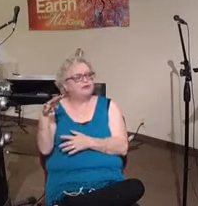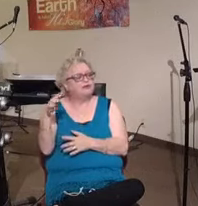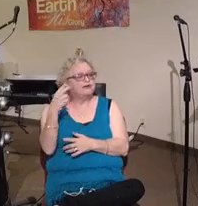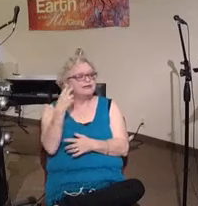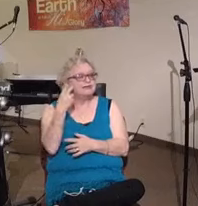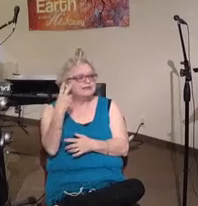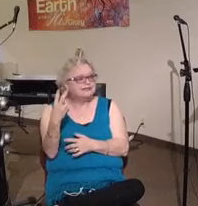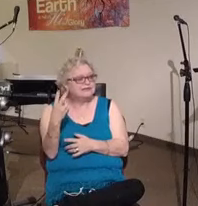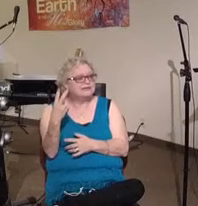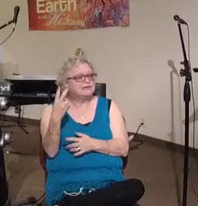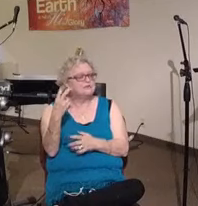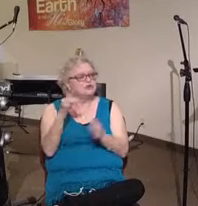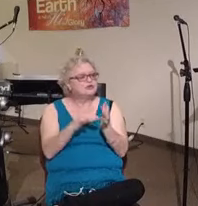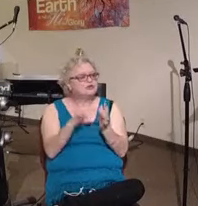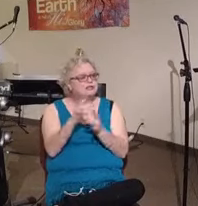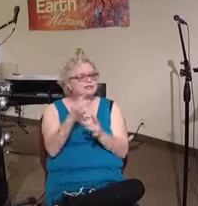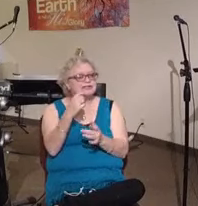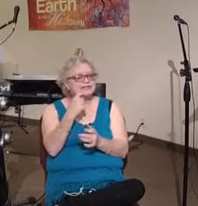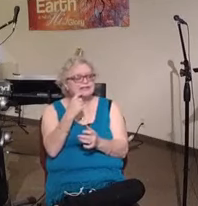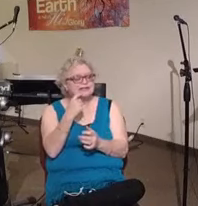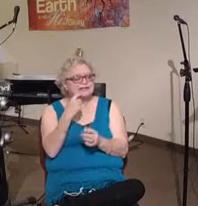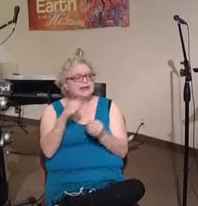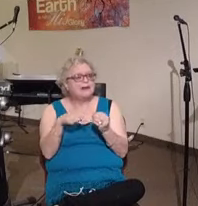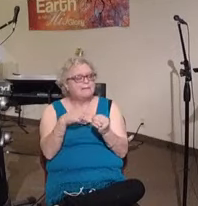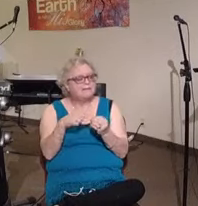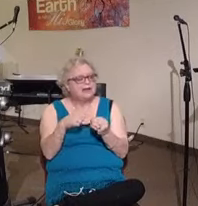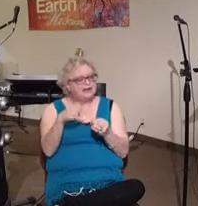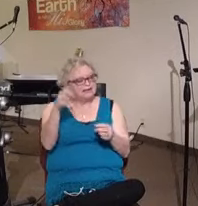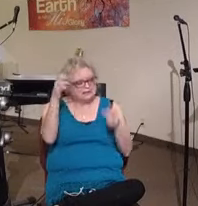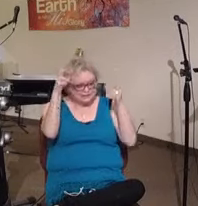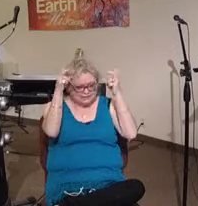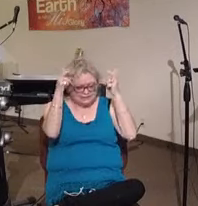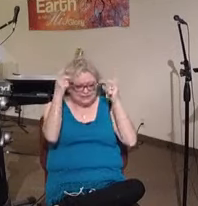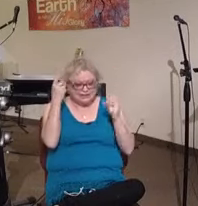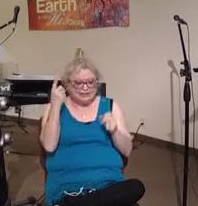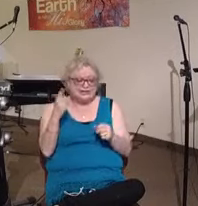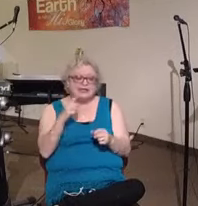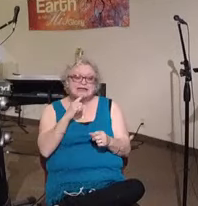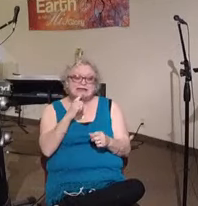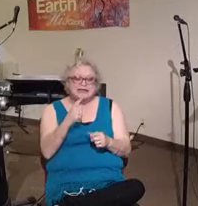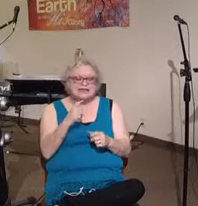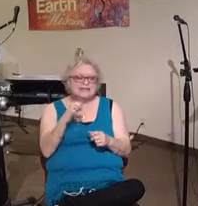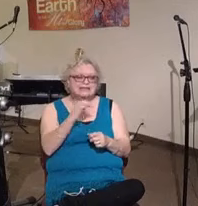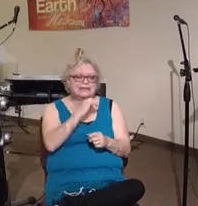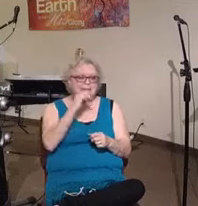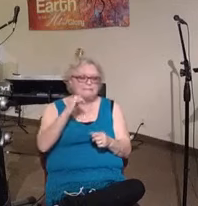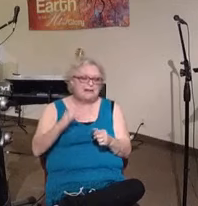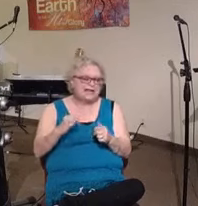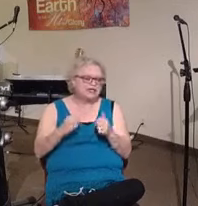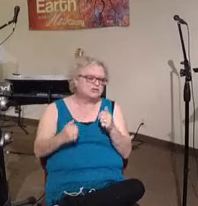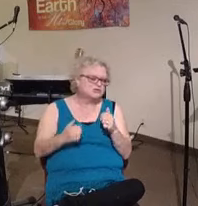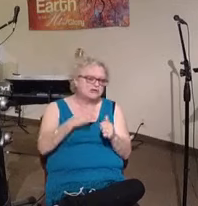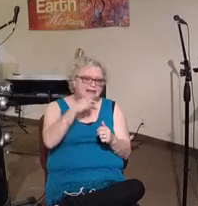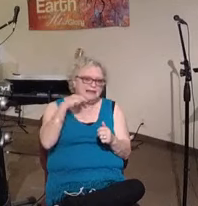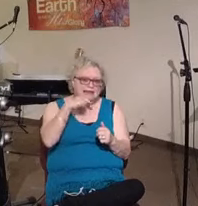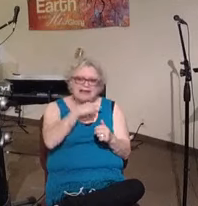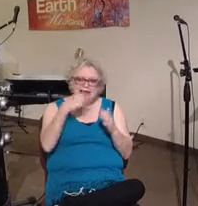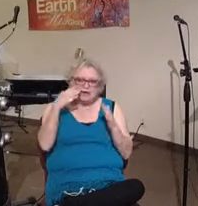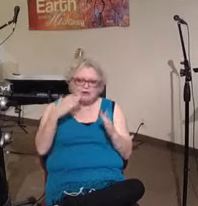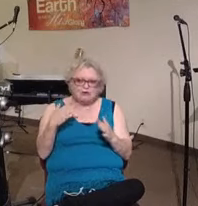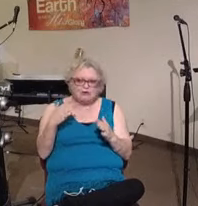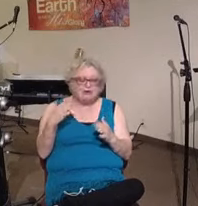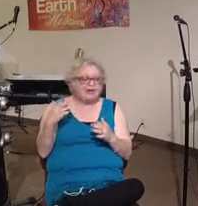O Slewfoot. Did you know that the devil, Satan, he is the master liar,